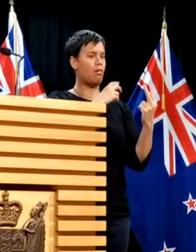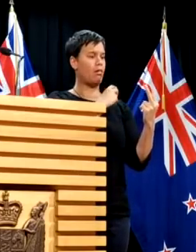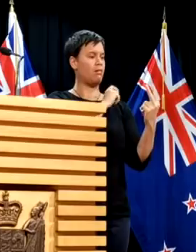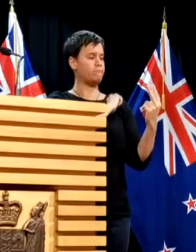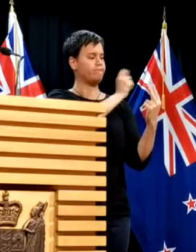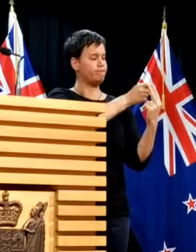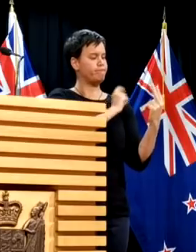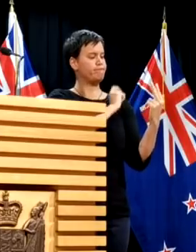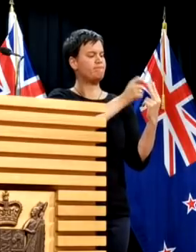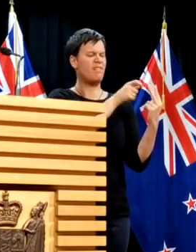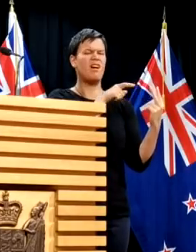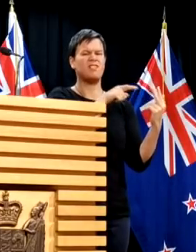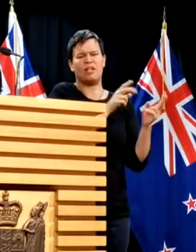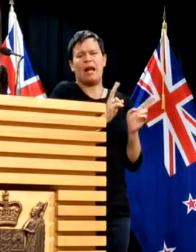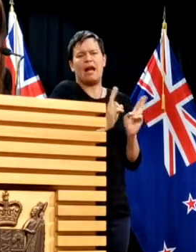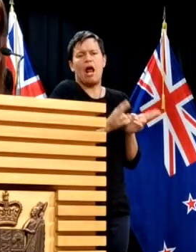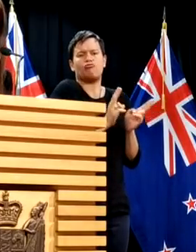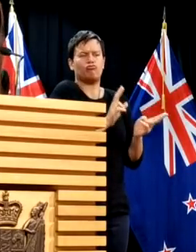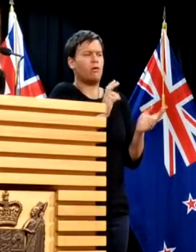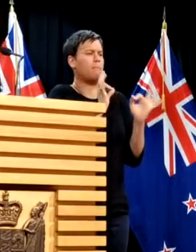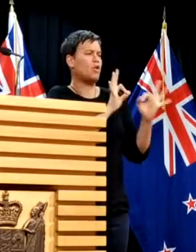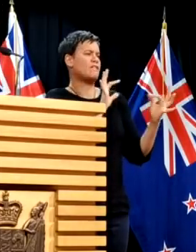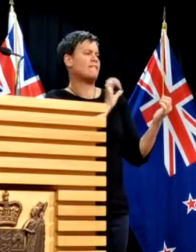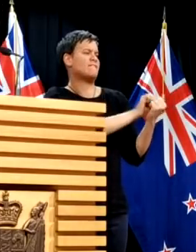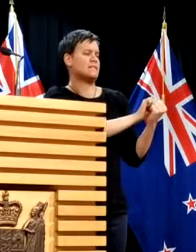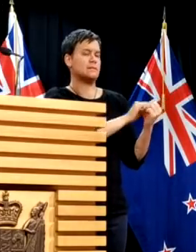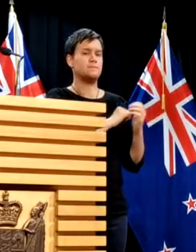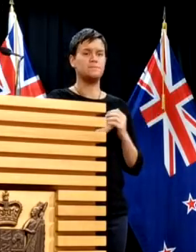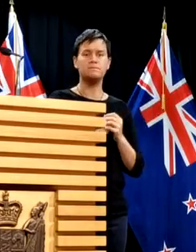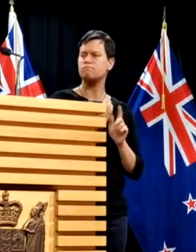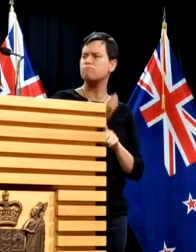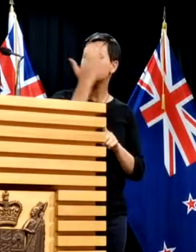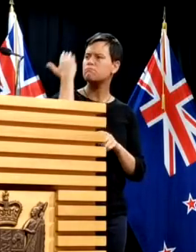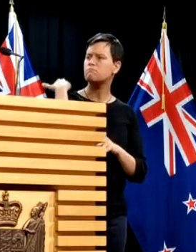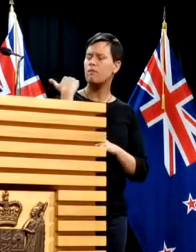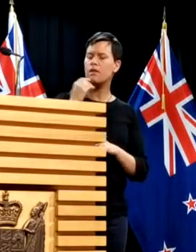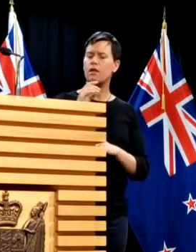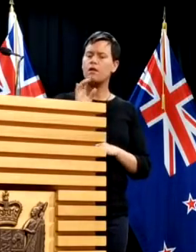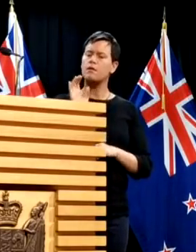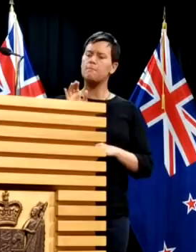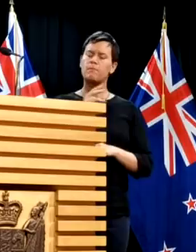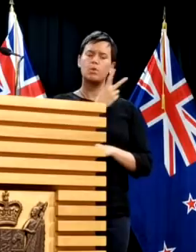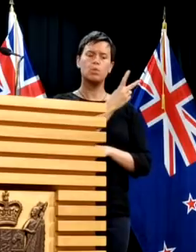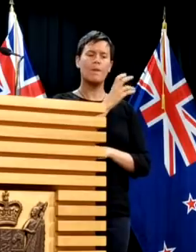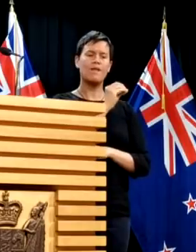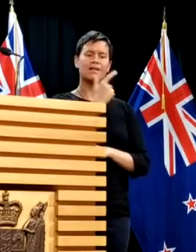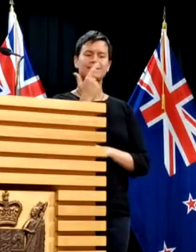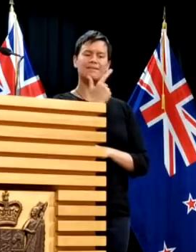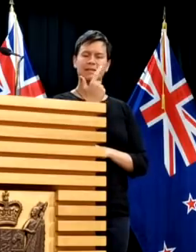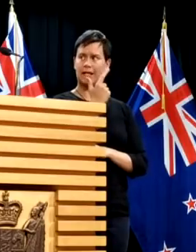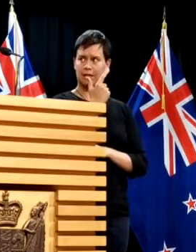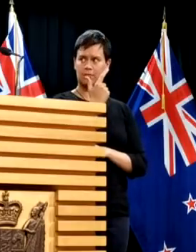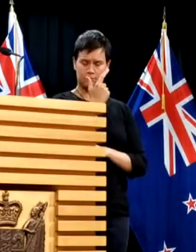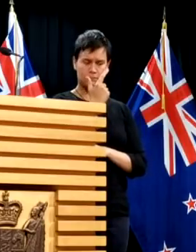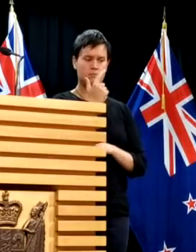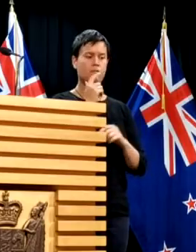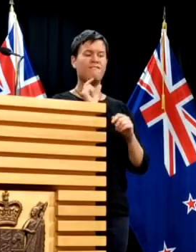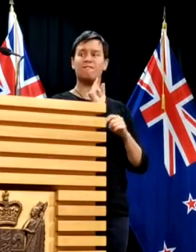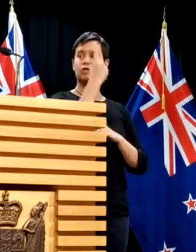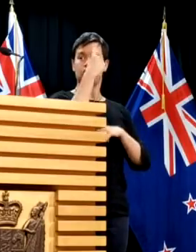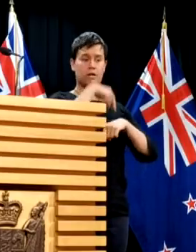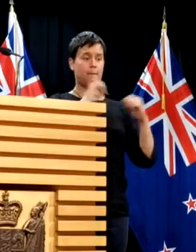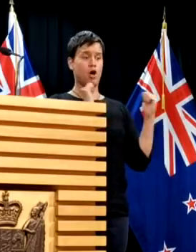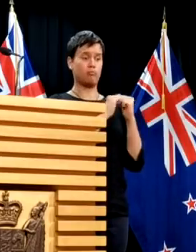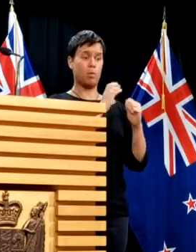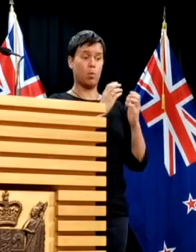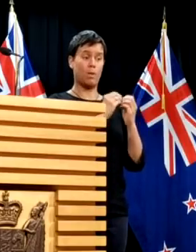on. A good 2017 agreement with the Green Party had numerous